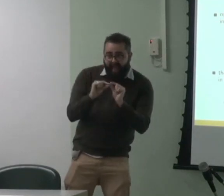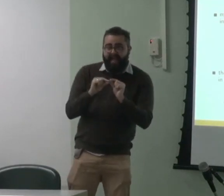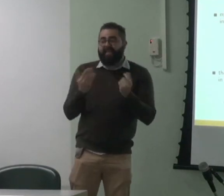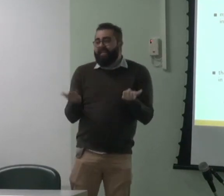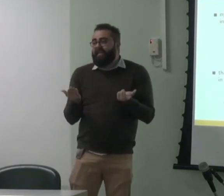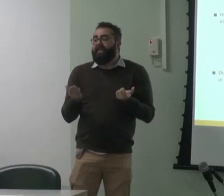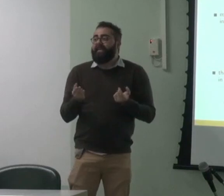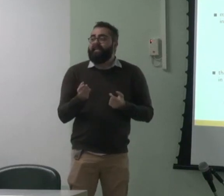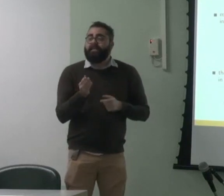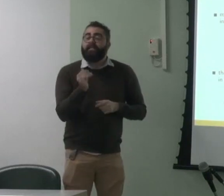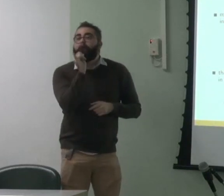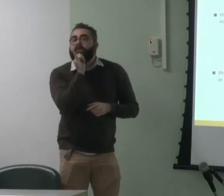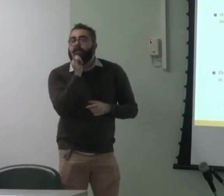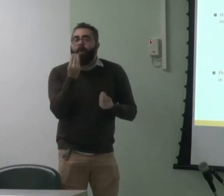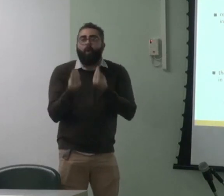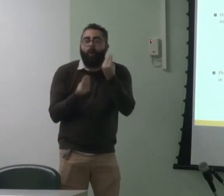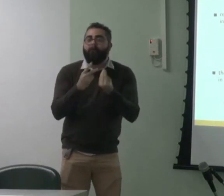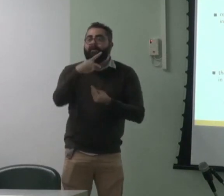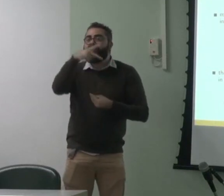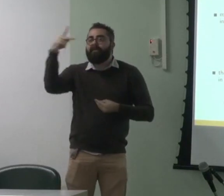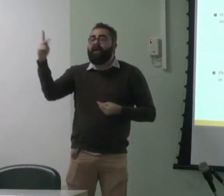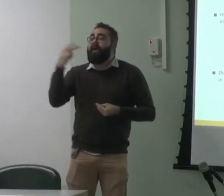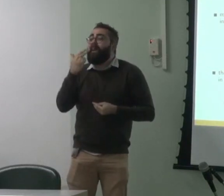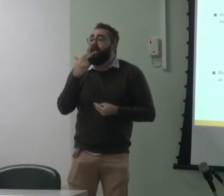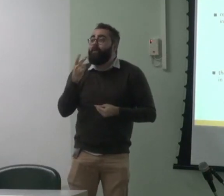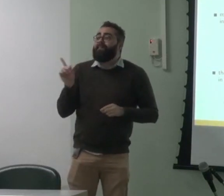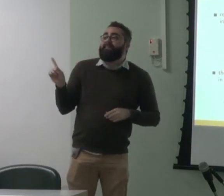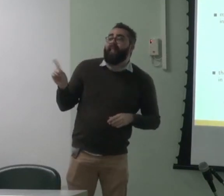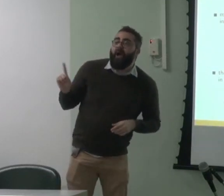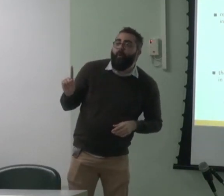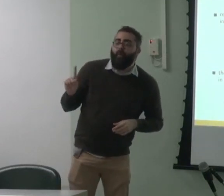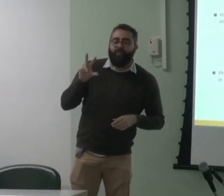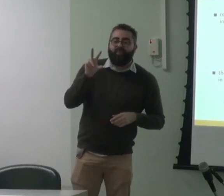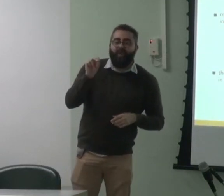participles, negation, or comparatives are positioned